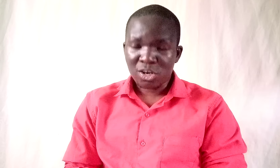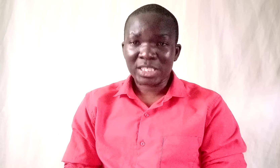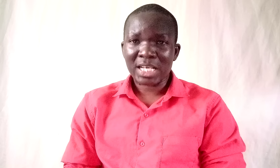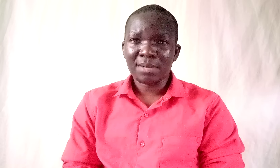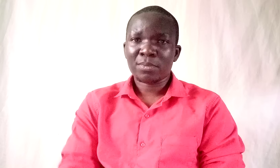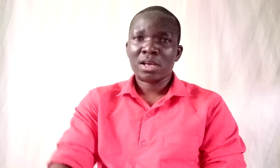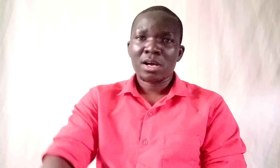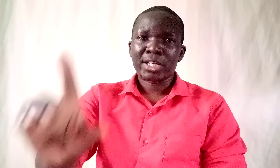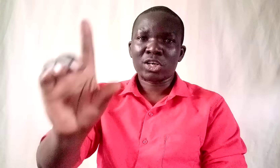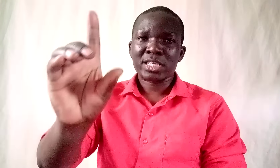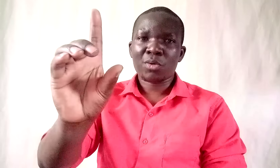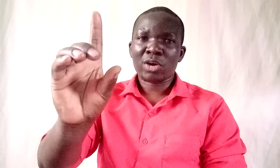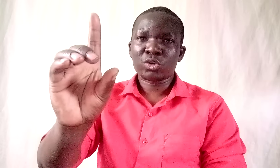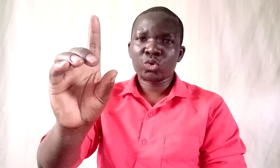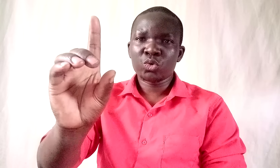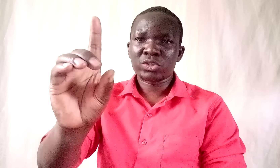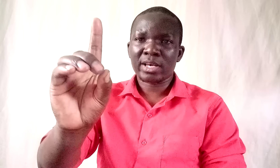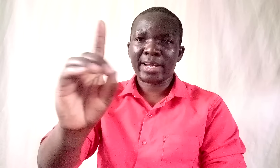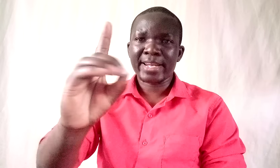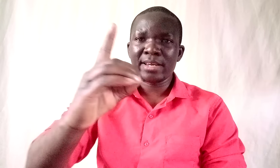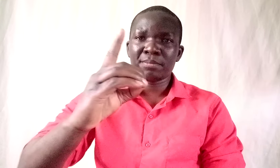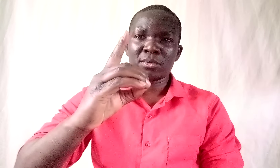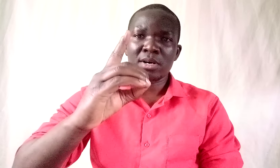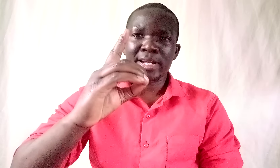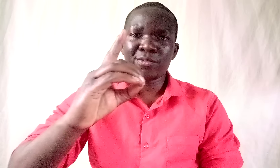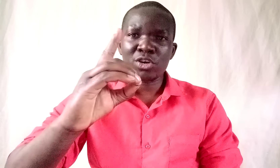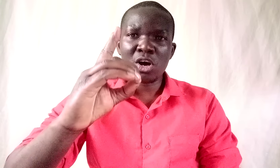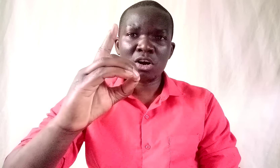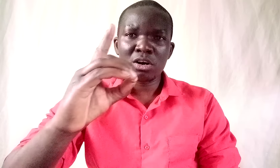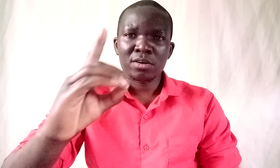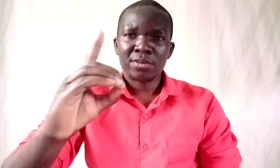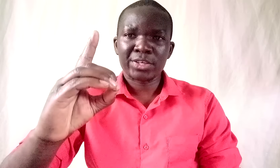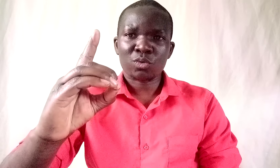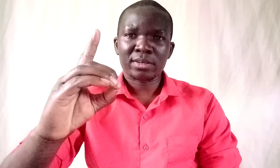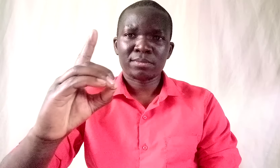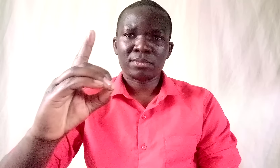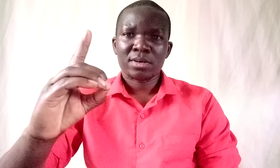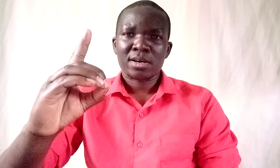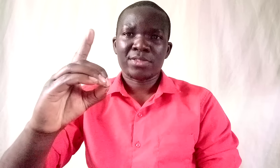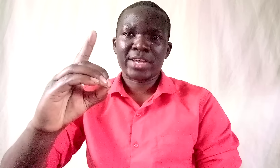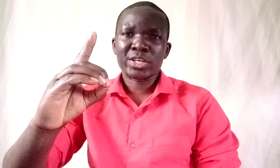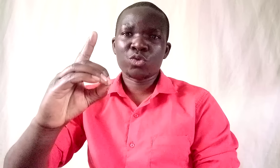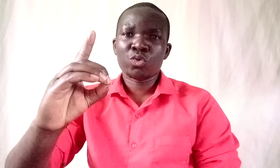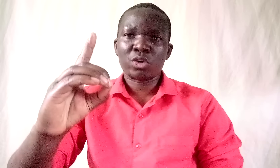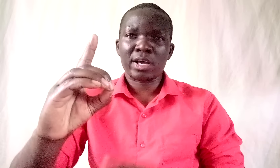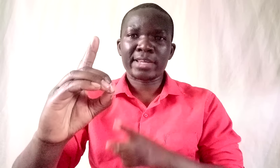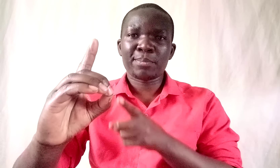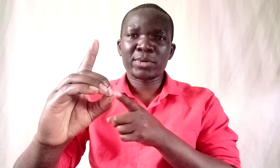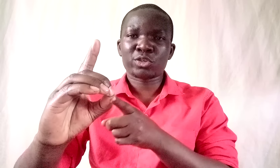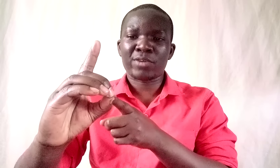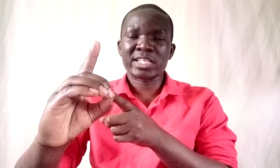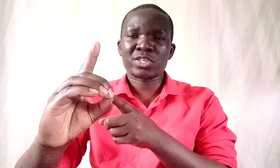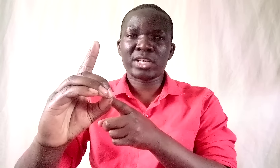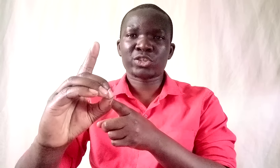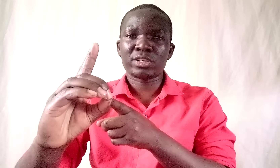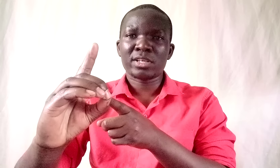doctor. Doctor, we are going to use D for dog, this one. Then the place of articulation